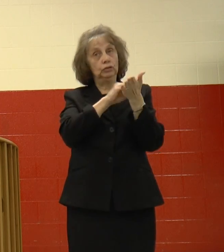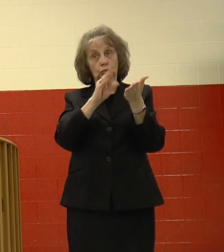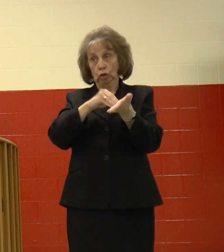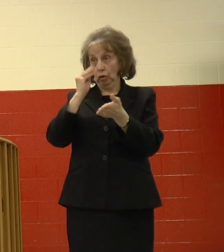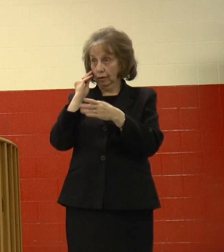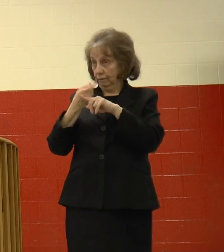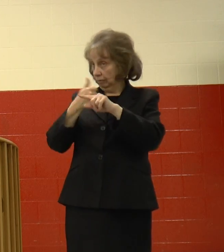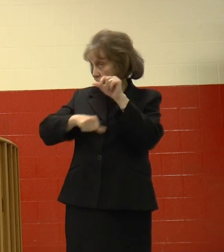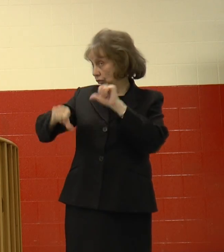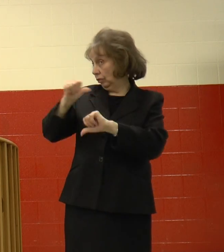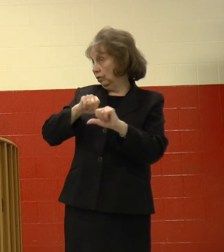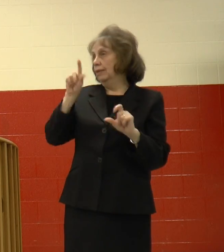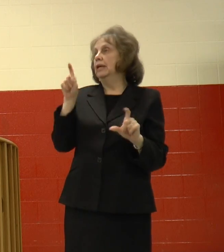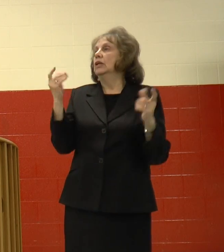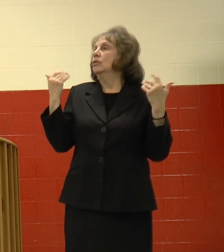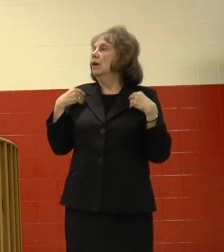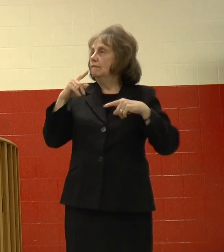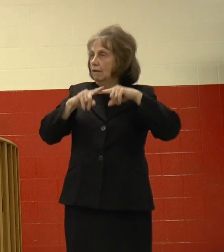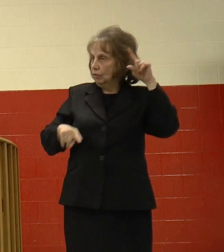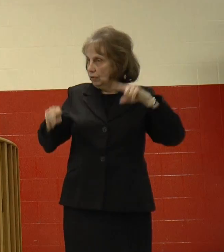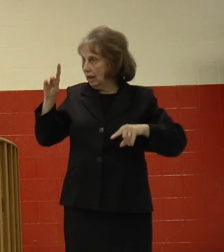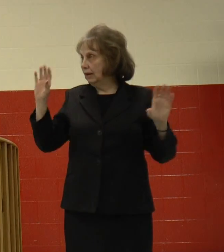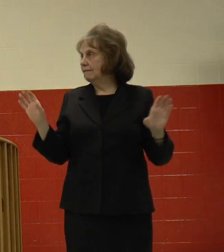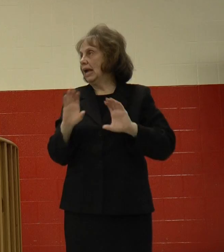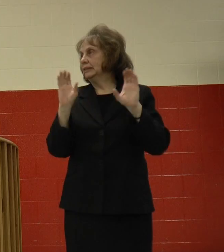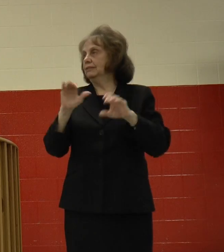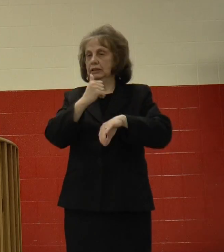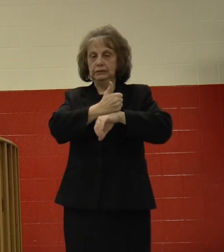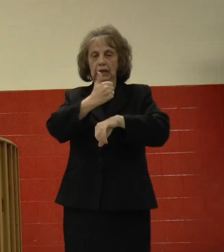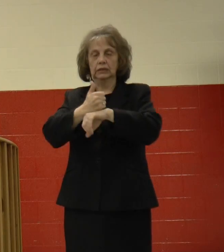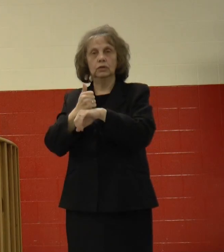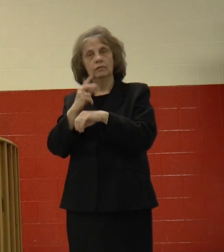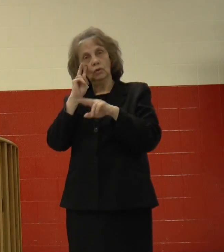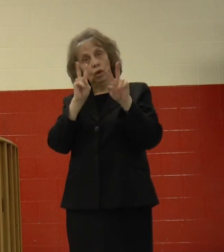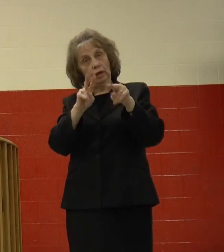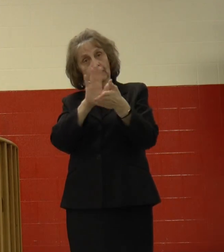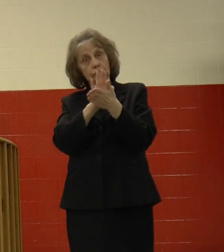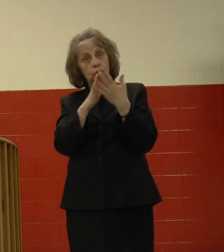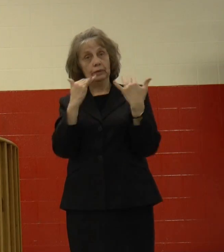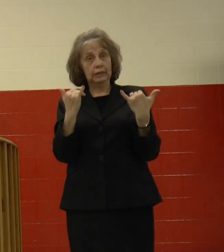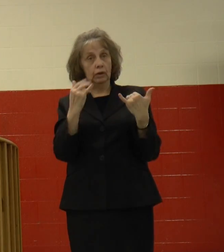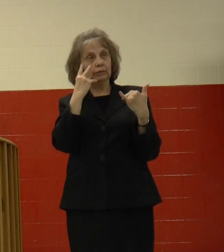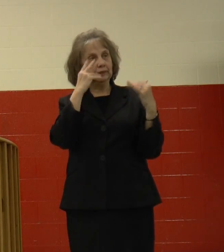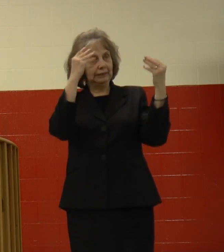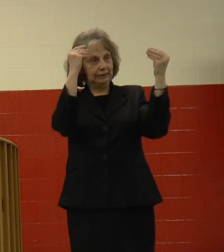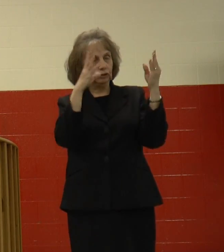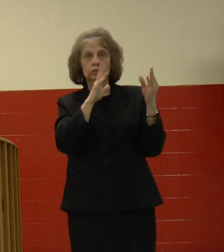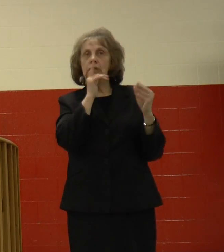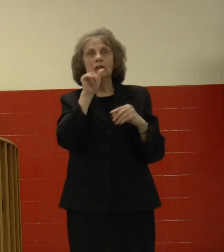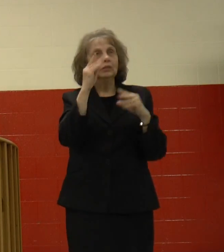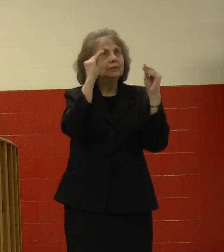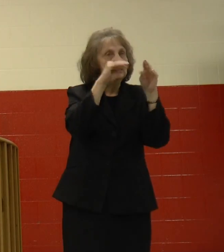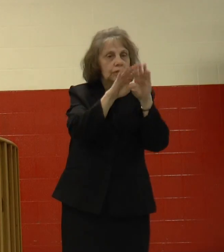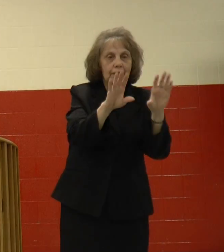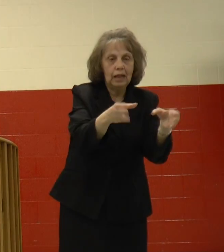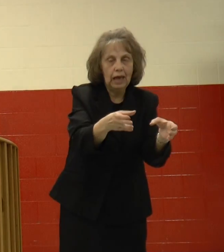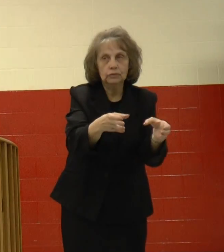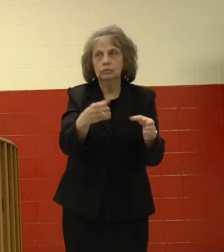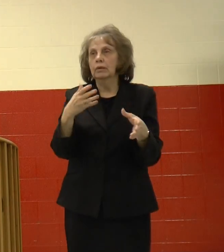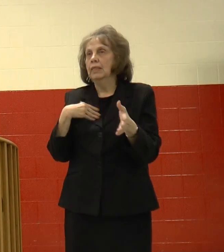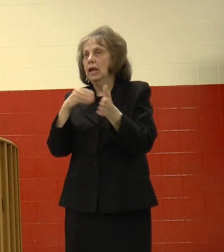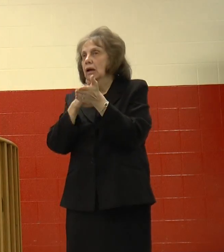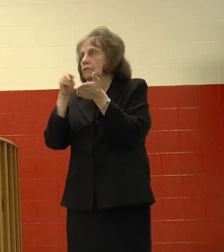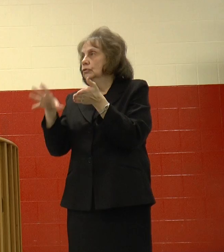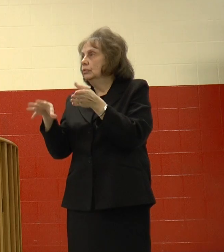another. They need to have a variety of activity settings. If you go through your schools now, you're going to see that your teachers are not just teaching in classrooms. They've got